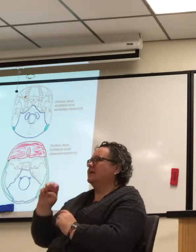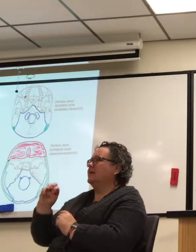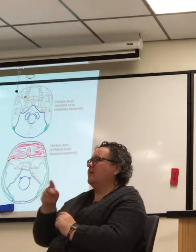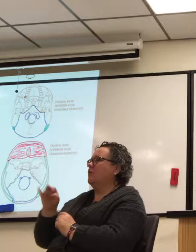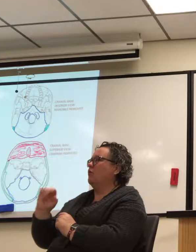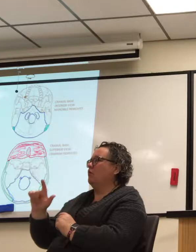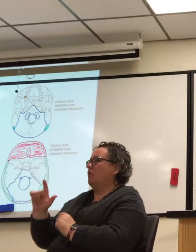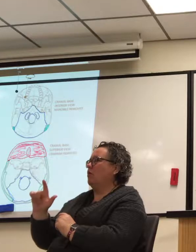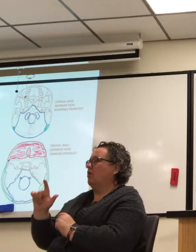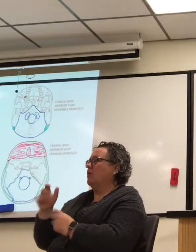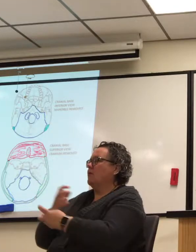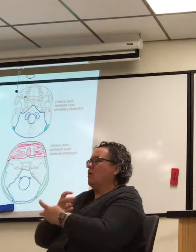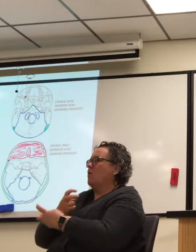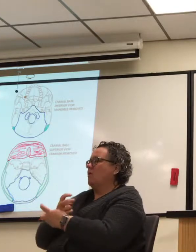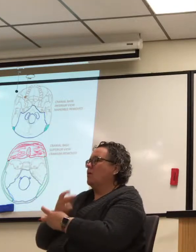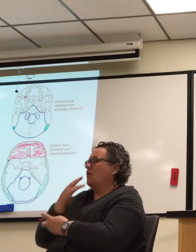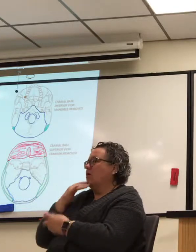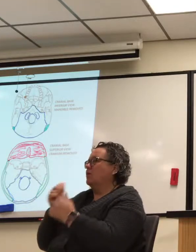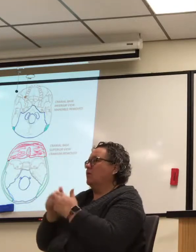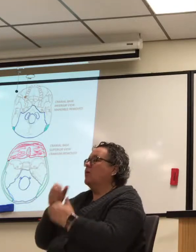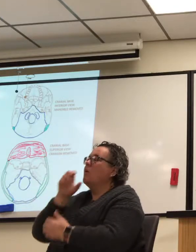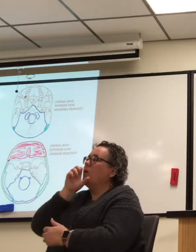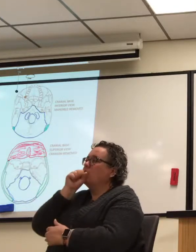in orange. Let's get the other views.